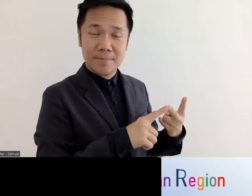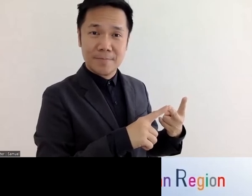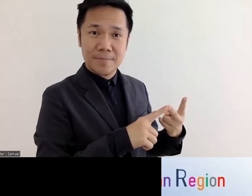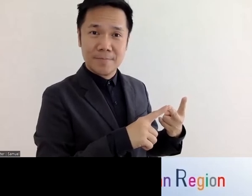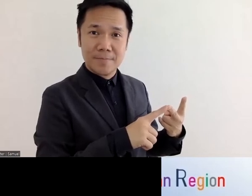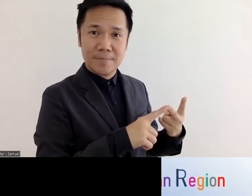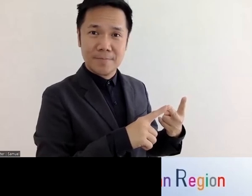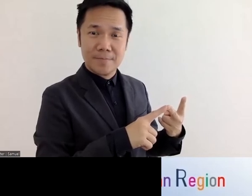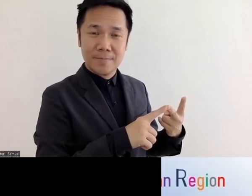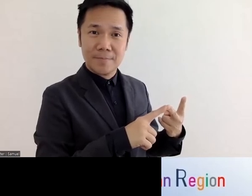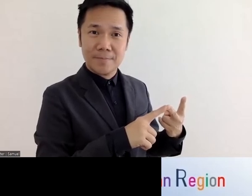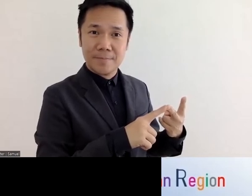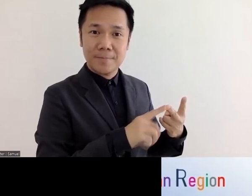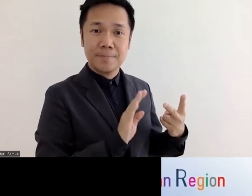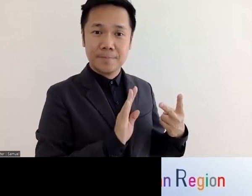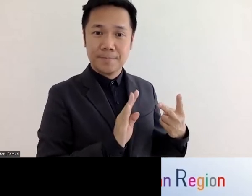like